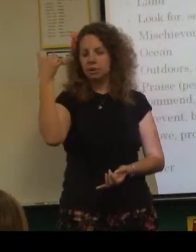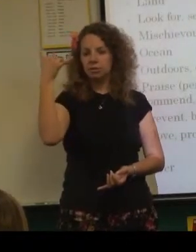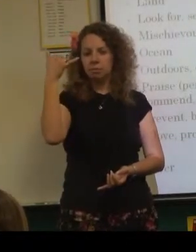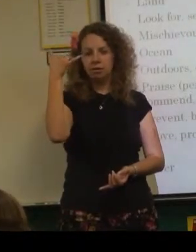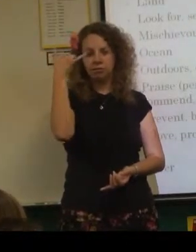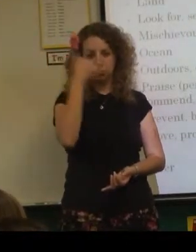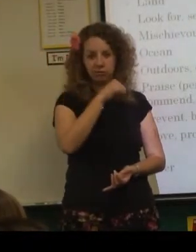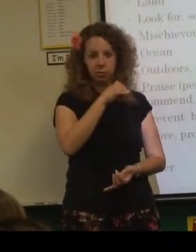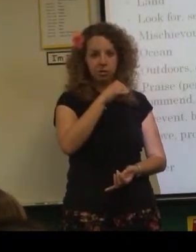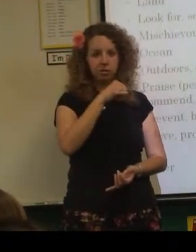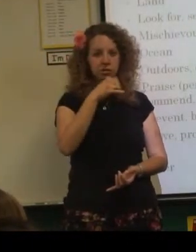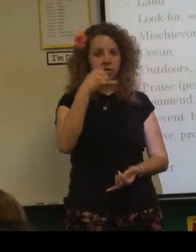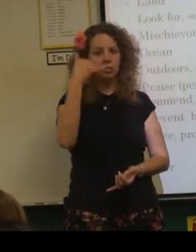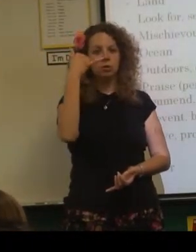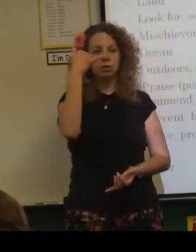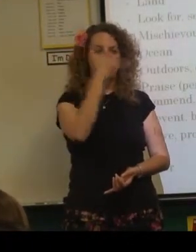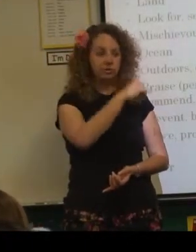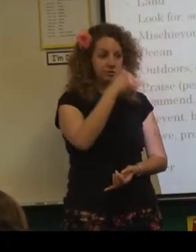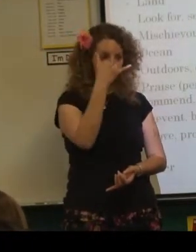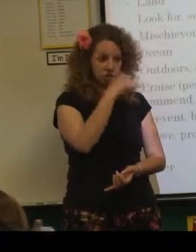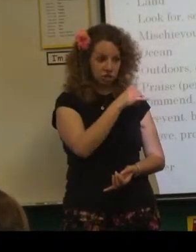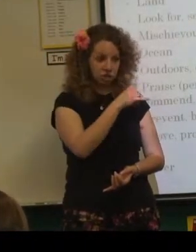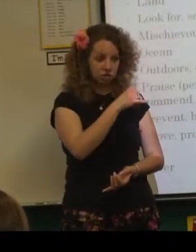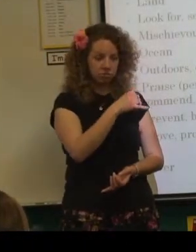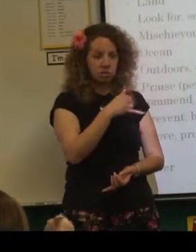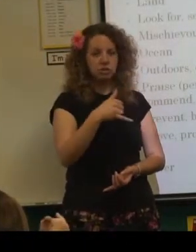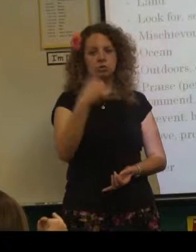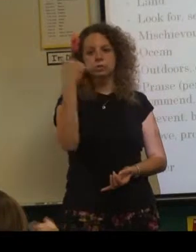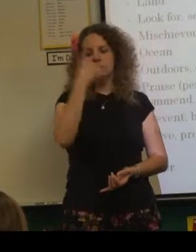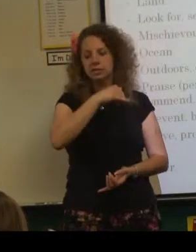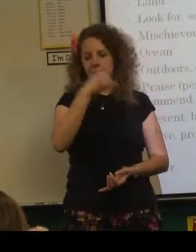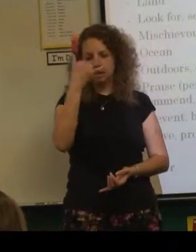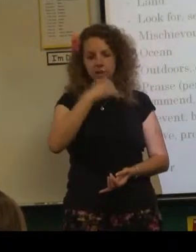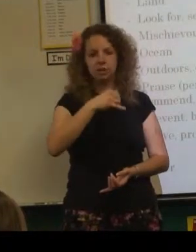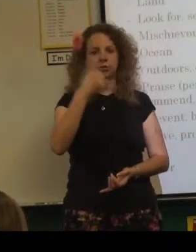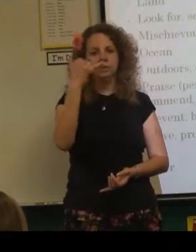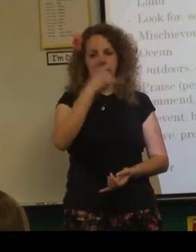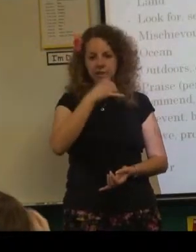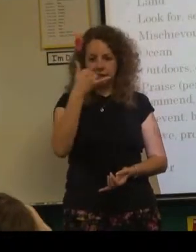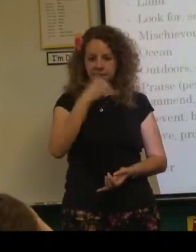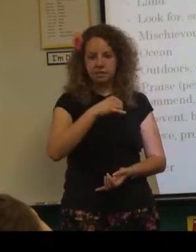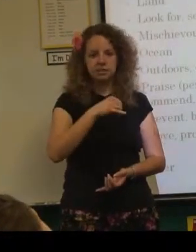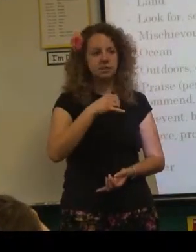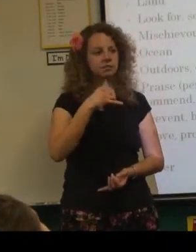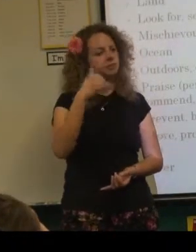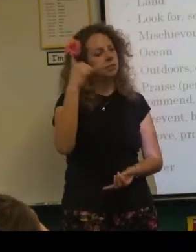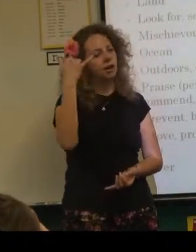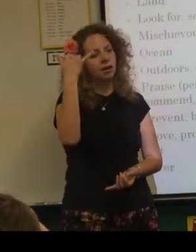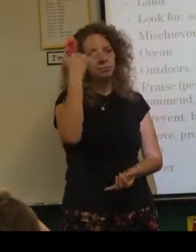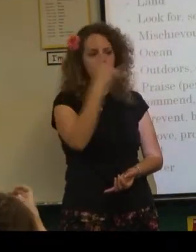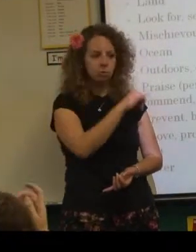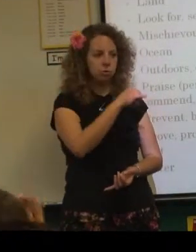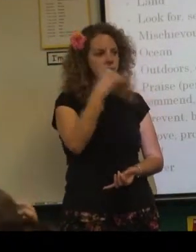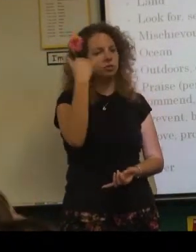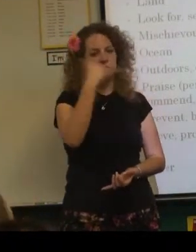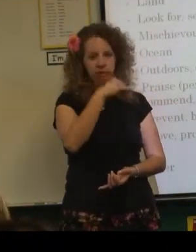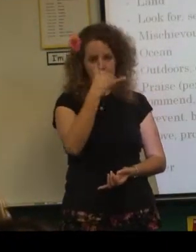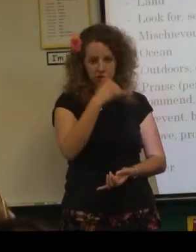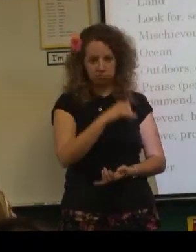though, but for fool, or it was foolish. So it was silly or ridiculous, fool or foolish.